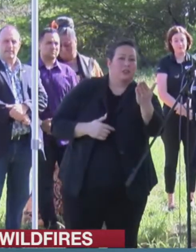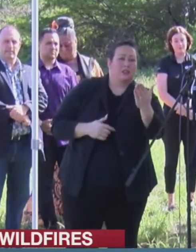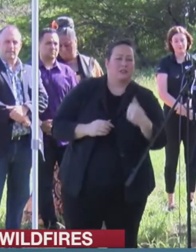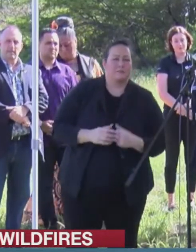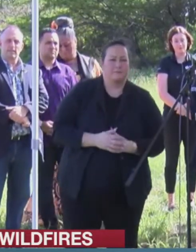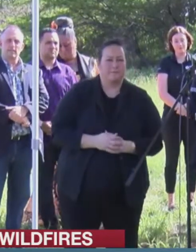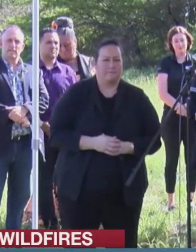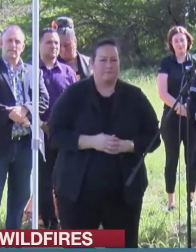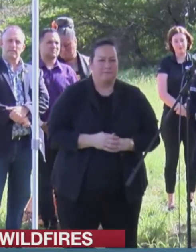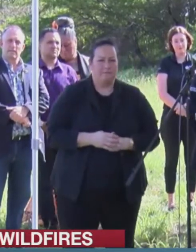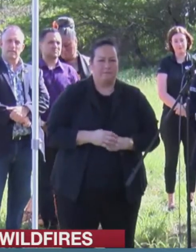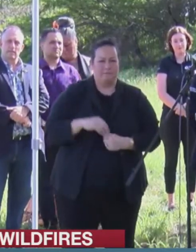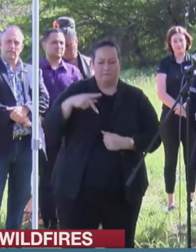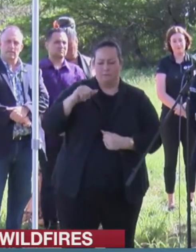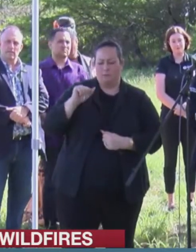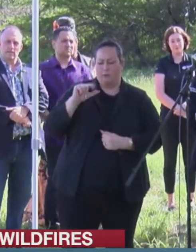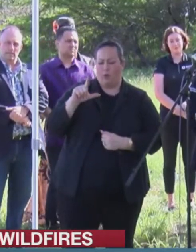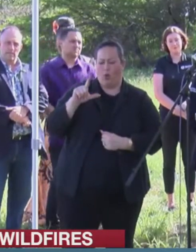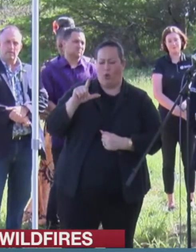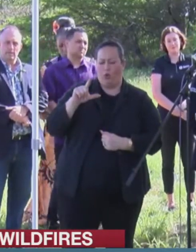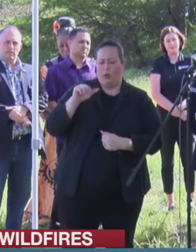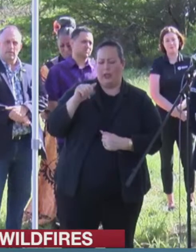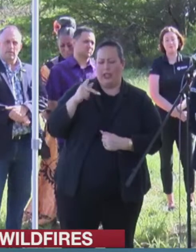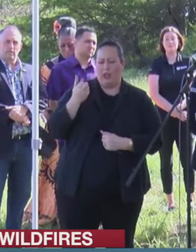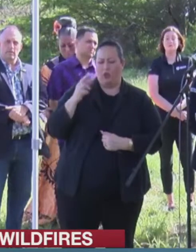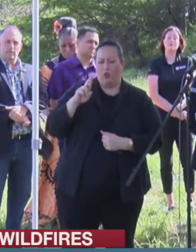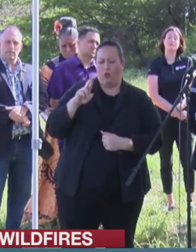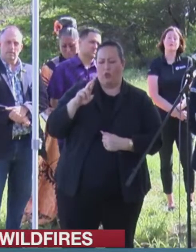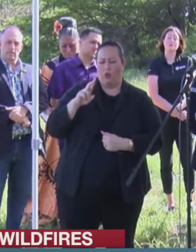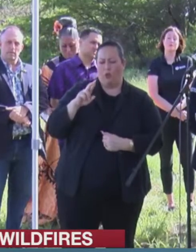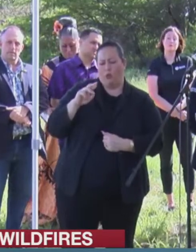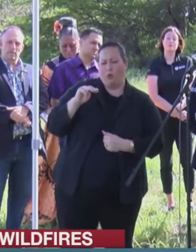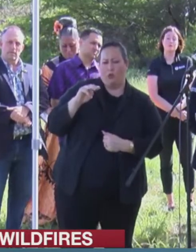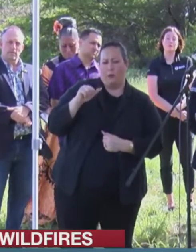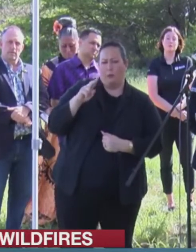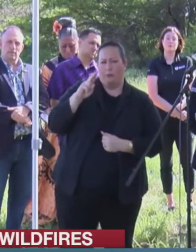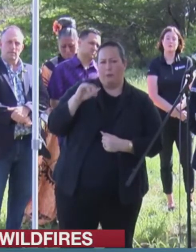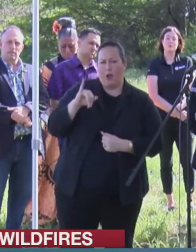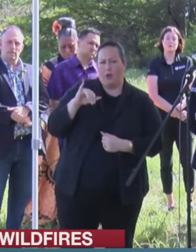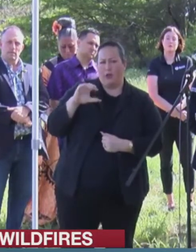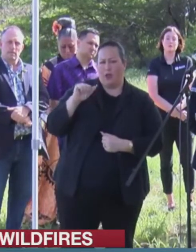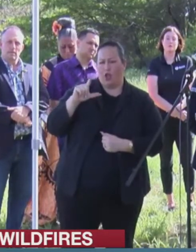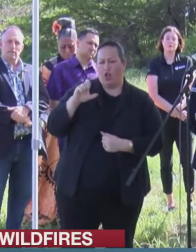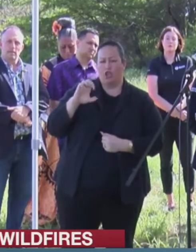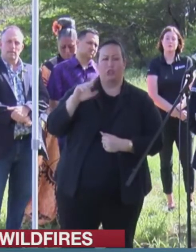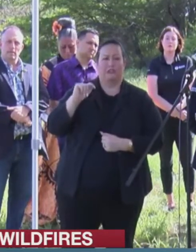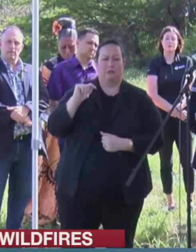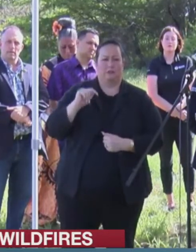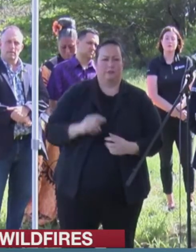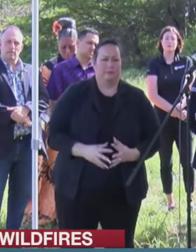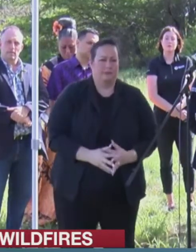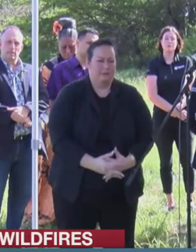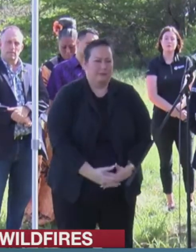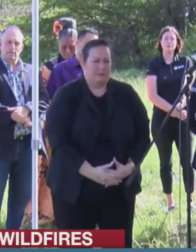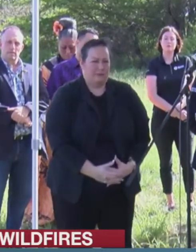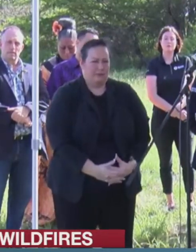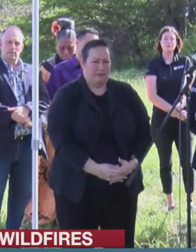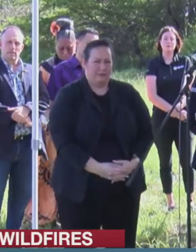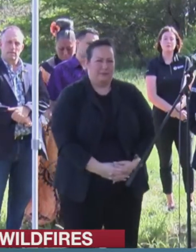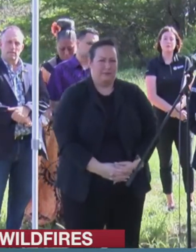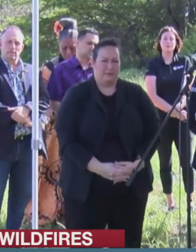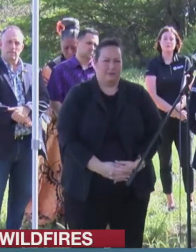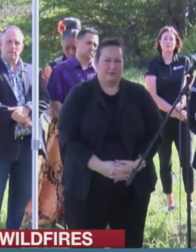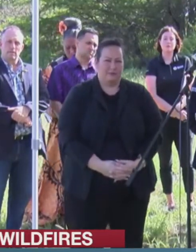Paul, Maui alert. I just want to make sure, sorry if I'm slow, but up to speed on the news of today, which is, it sounds like